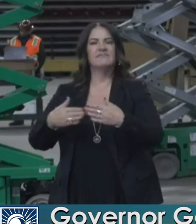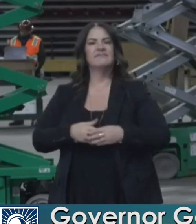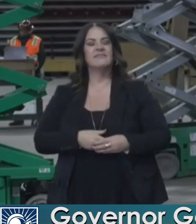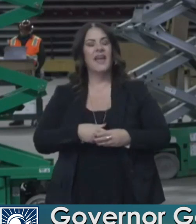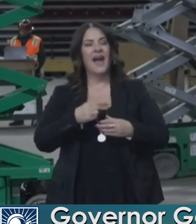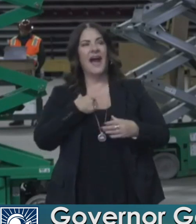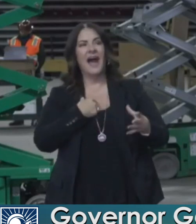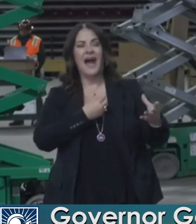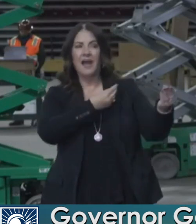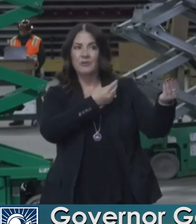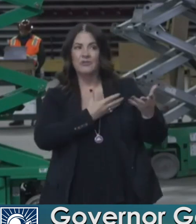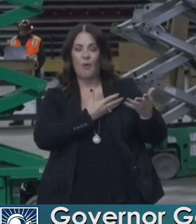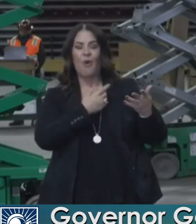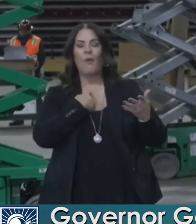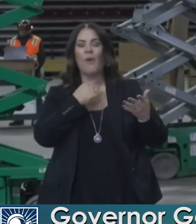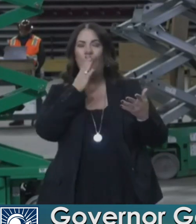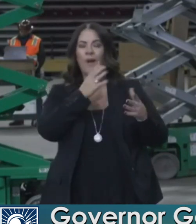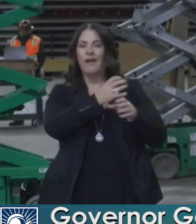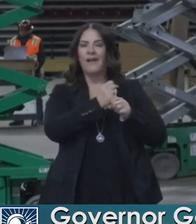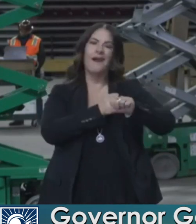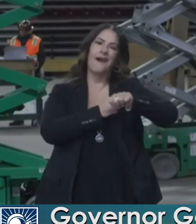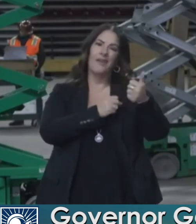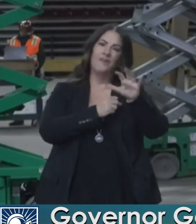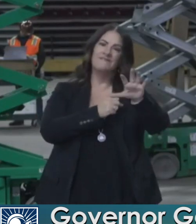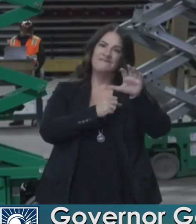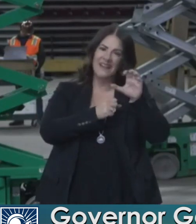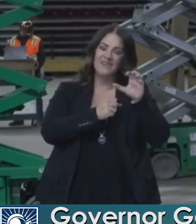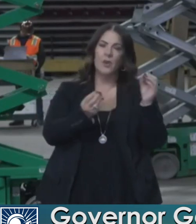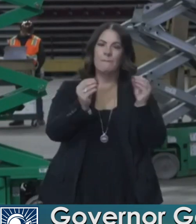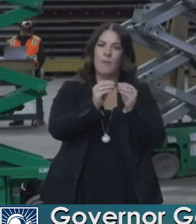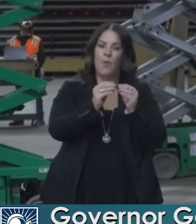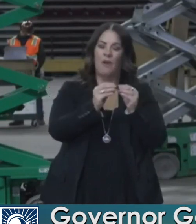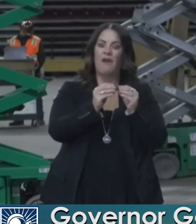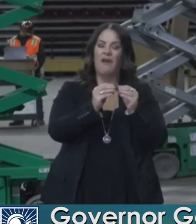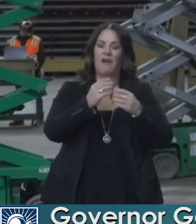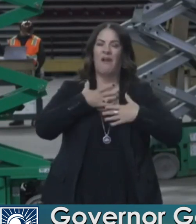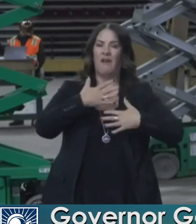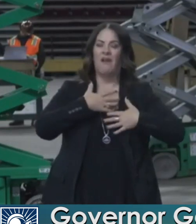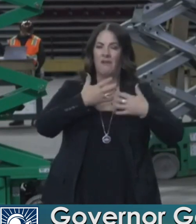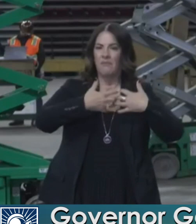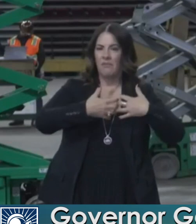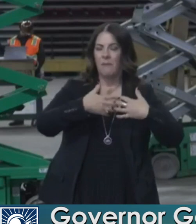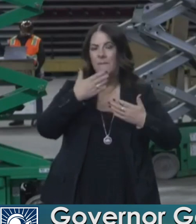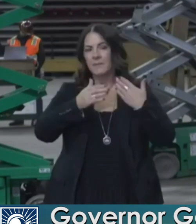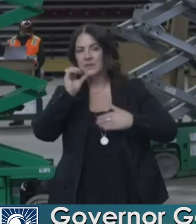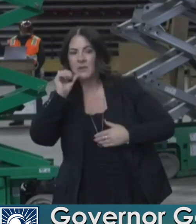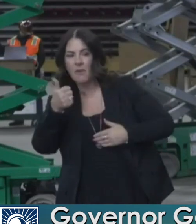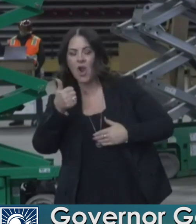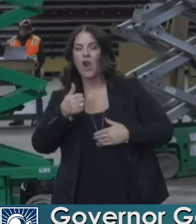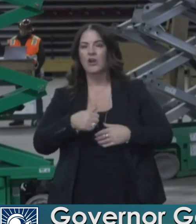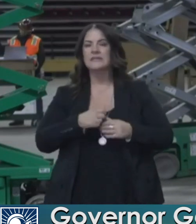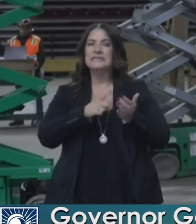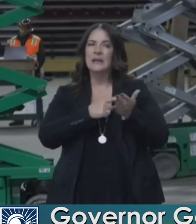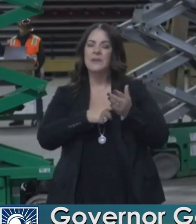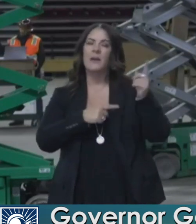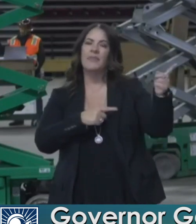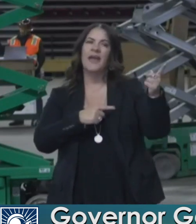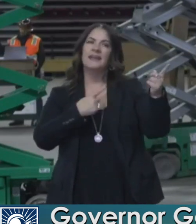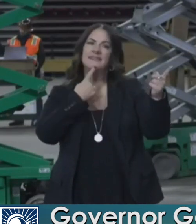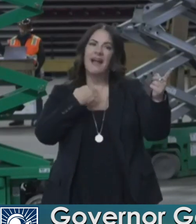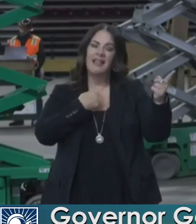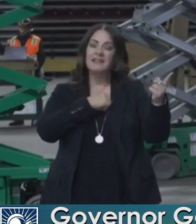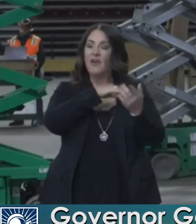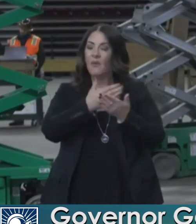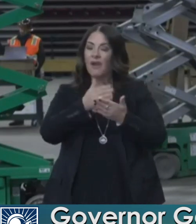an additional 500 ventilators as early as tomorrow, though give me a day or two. When they say things are arriving and they actually